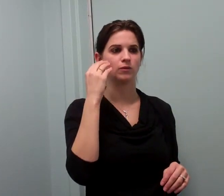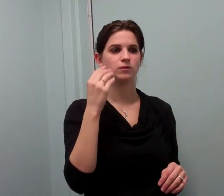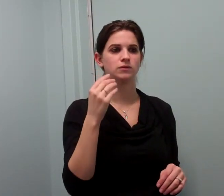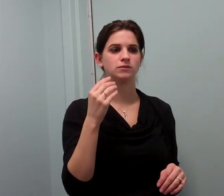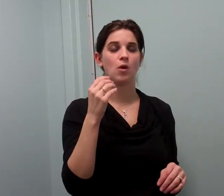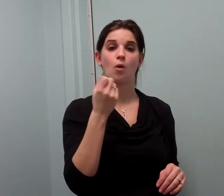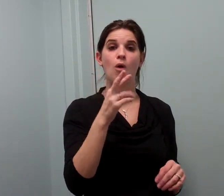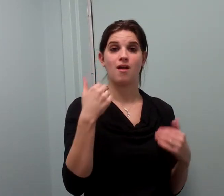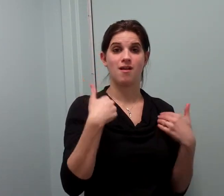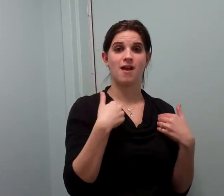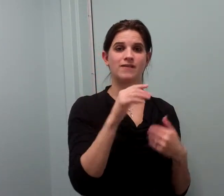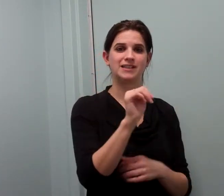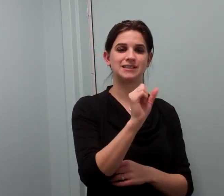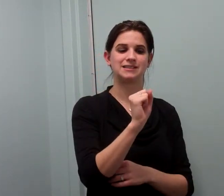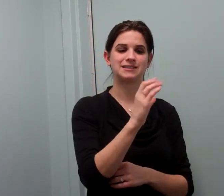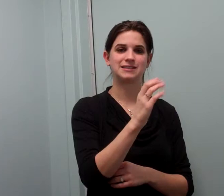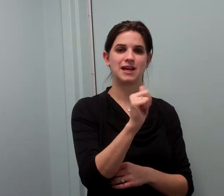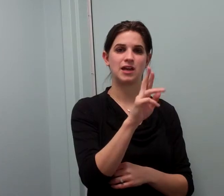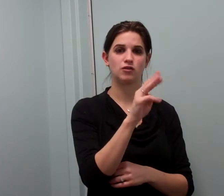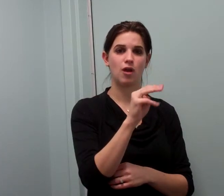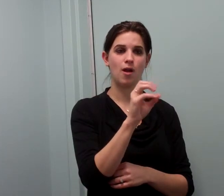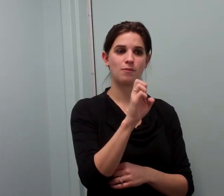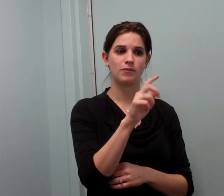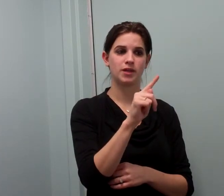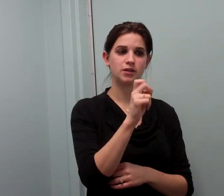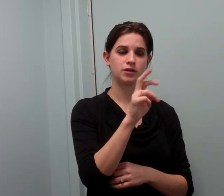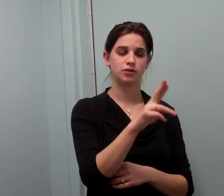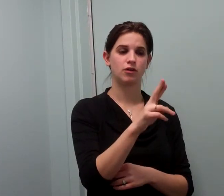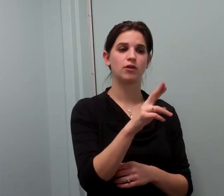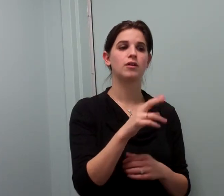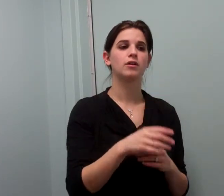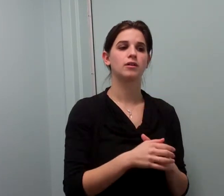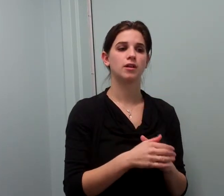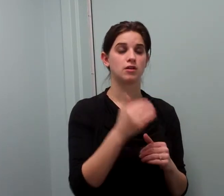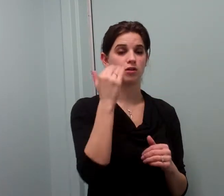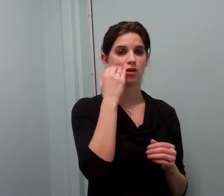rate of evaporation is, what the temperature, and what the regular temperature is.